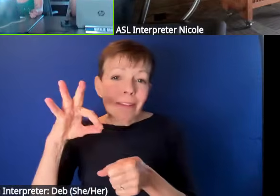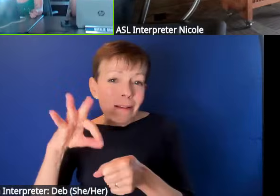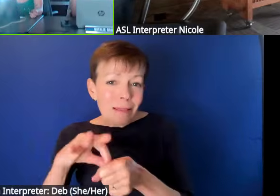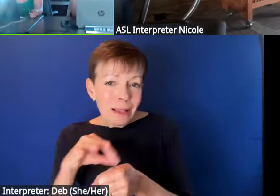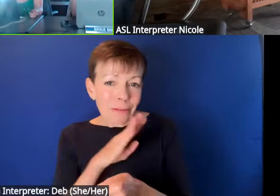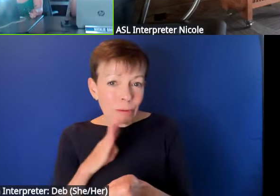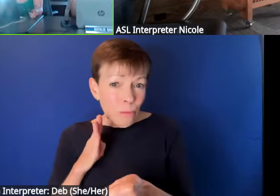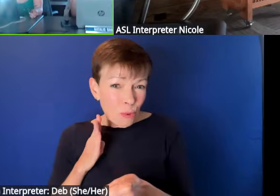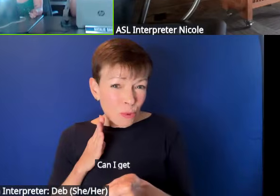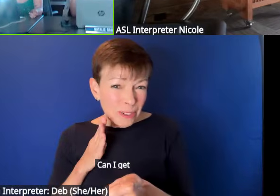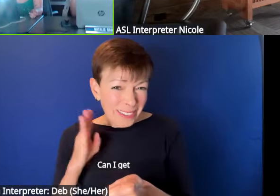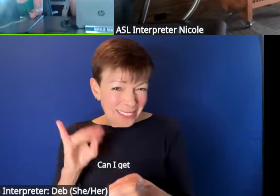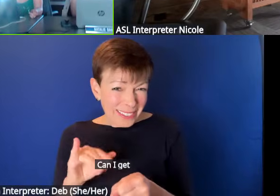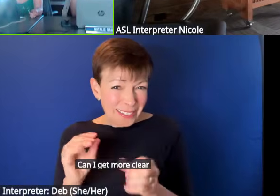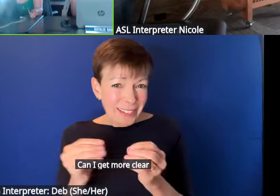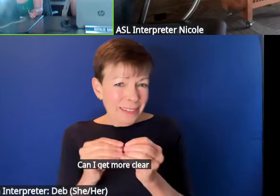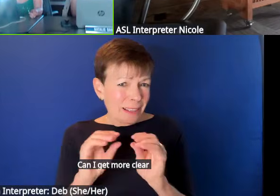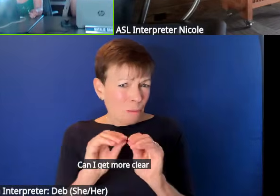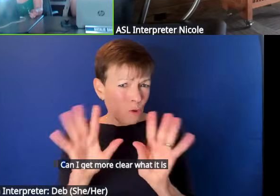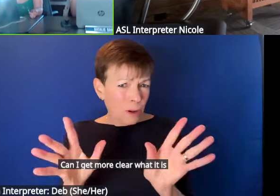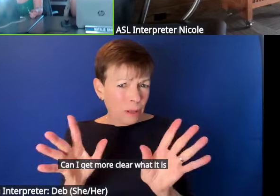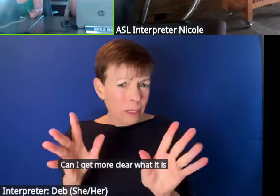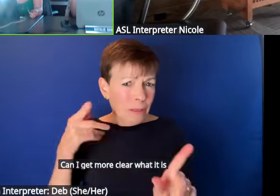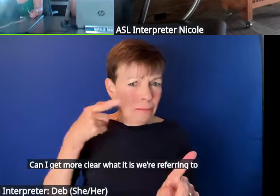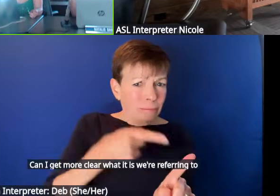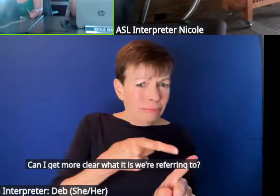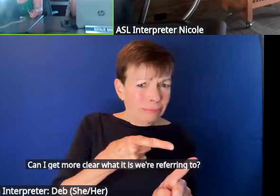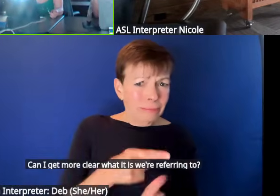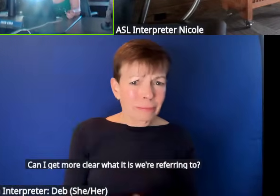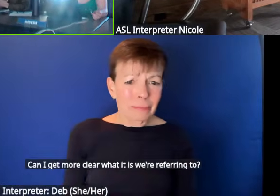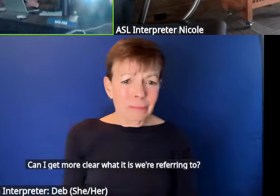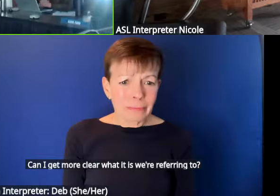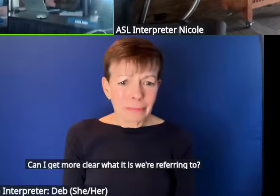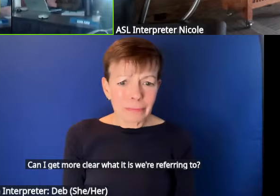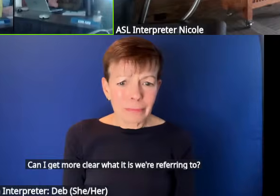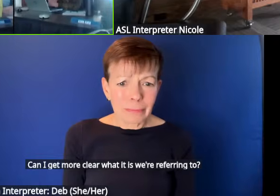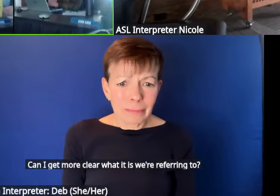To make it more clear what it is we're referring to.